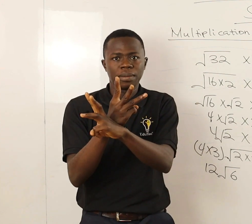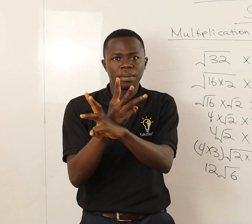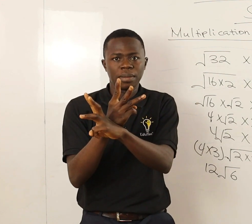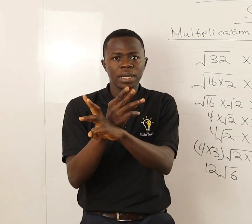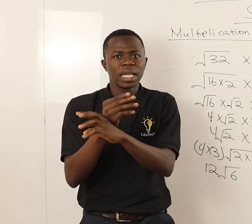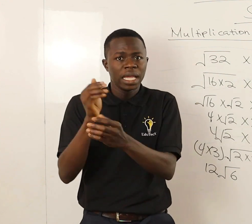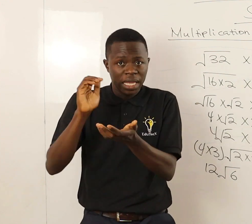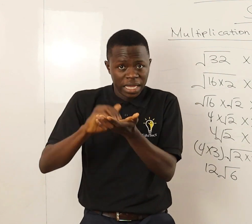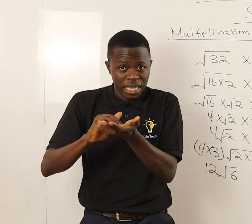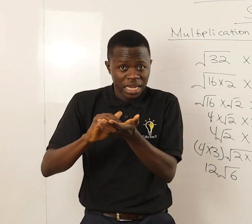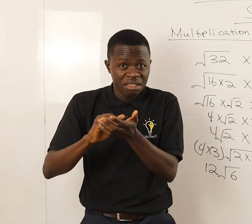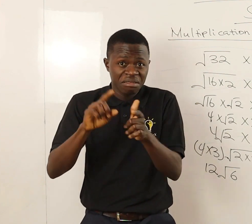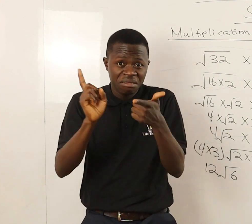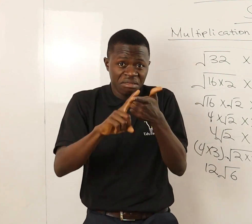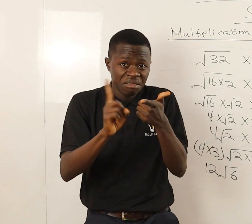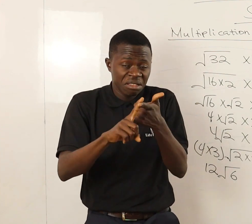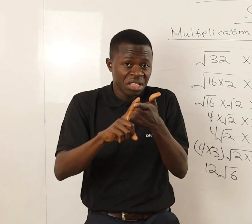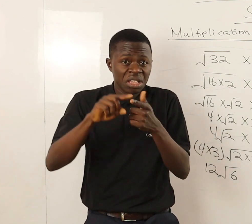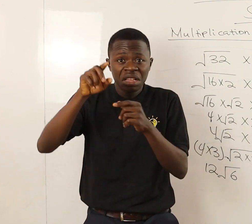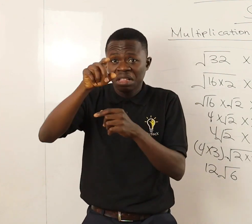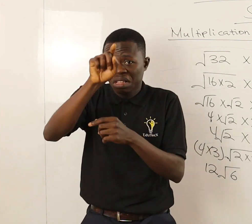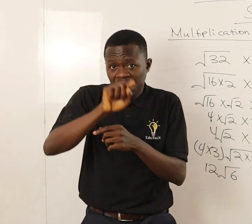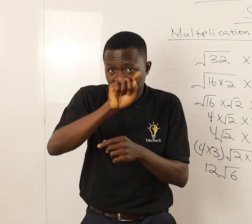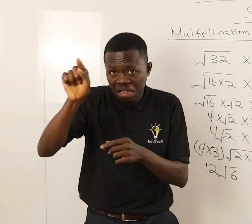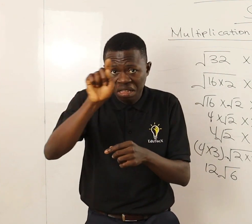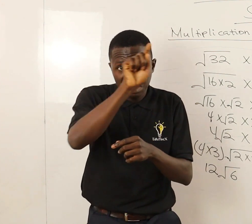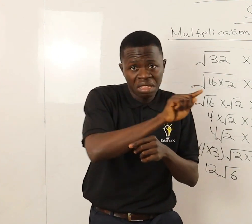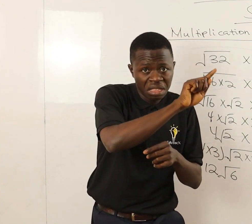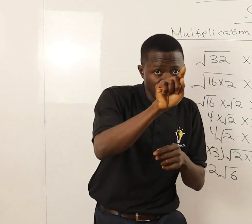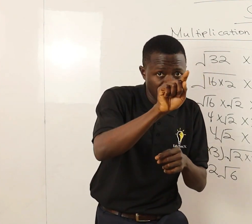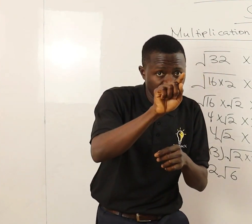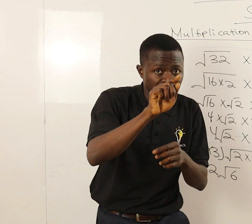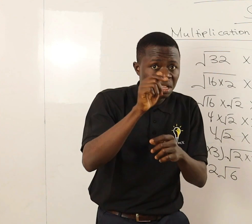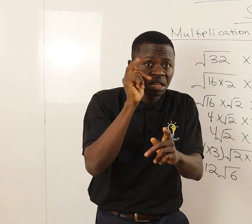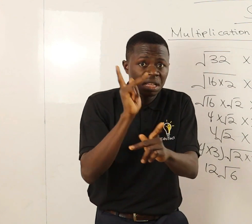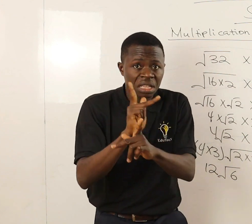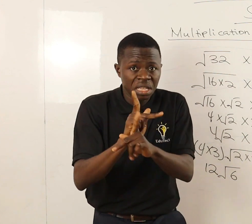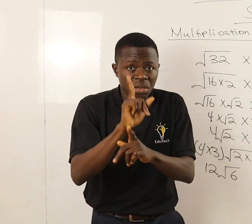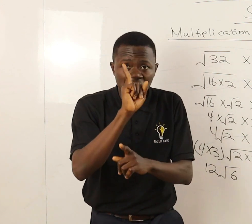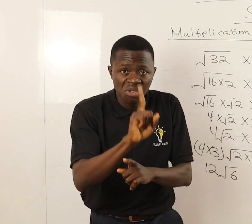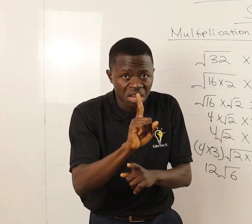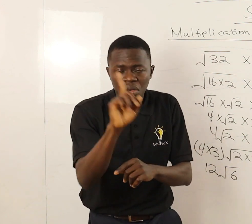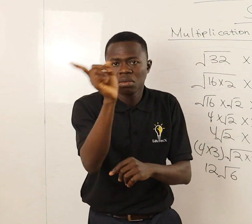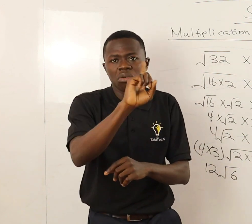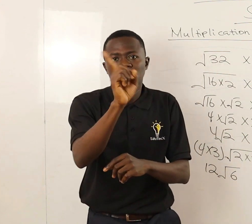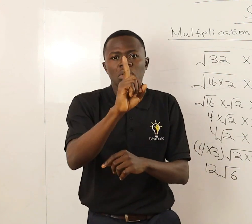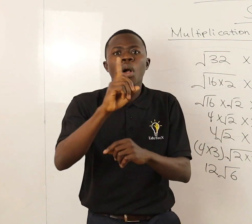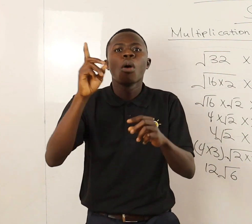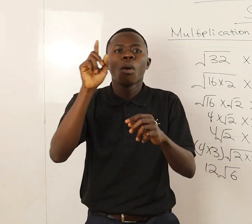front of the square root sign and multiply them. Then again, the numbers under the square root sign, are we to keep